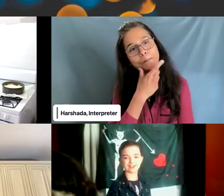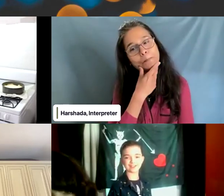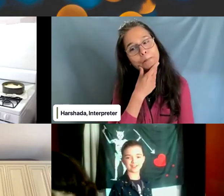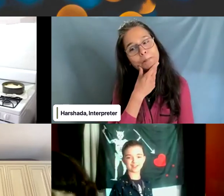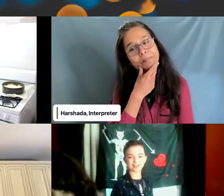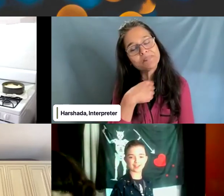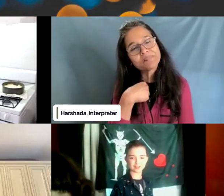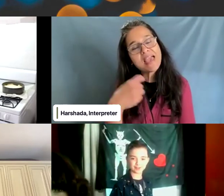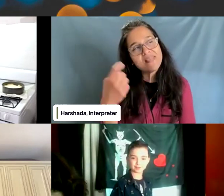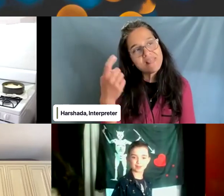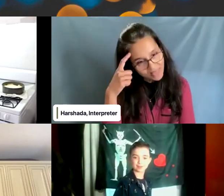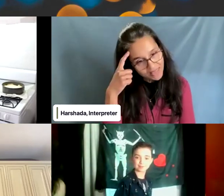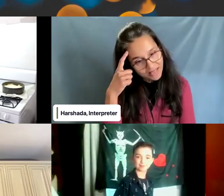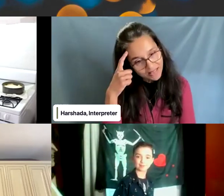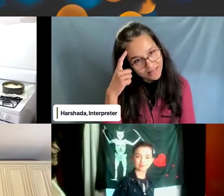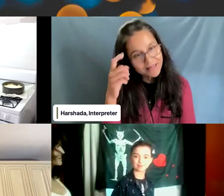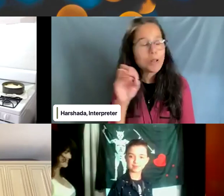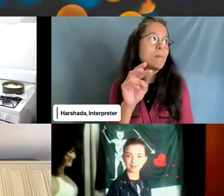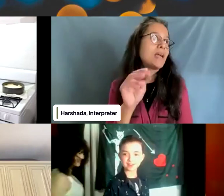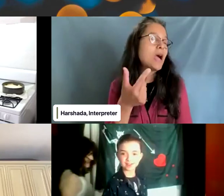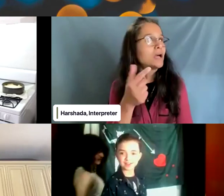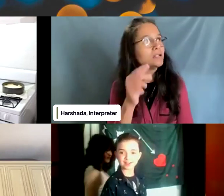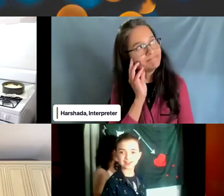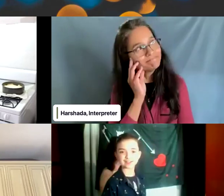I think, oh my gosh.